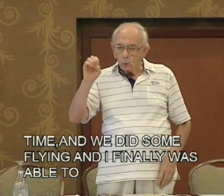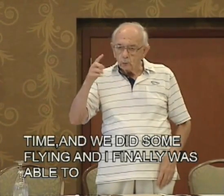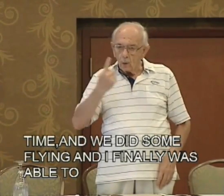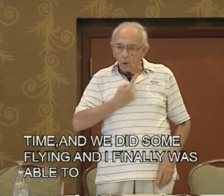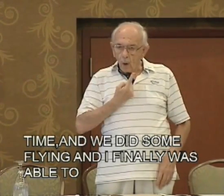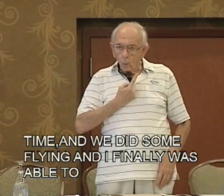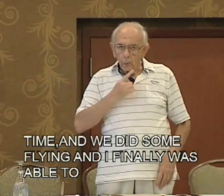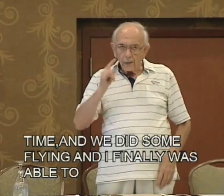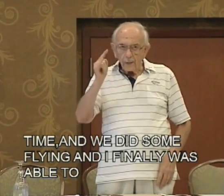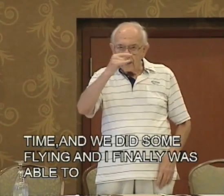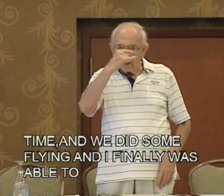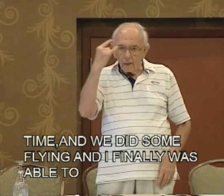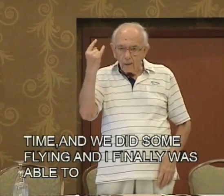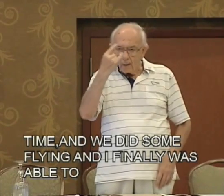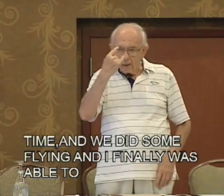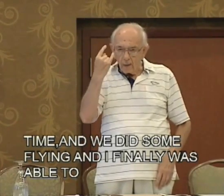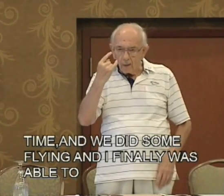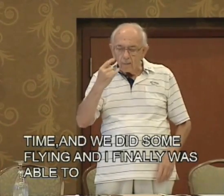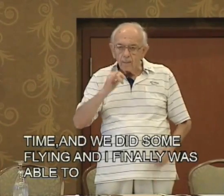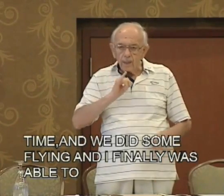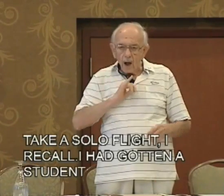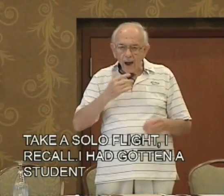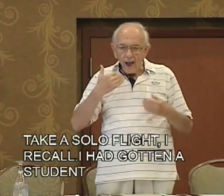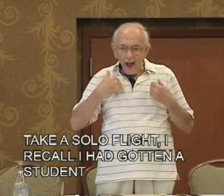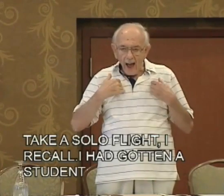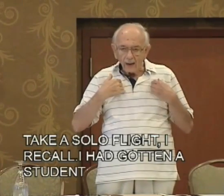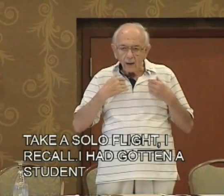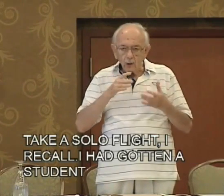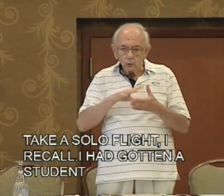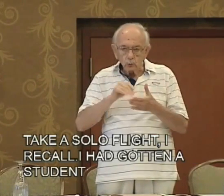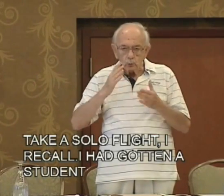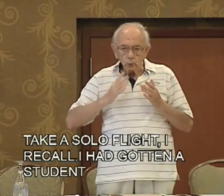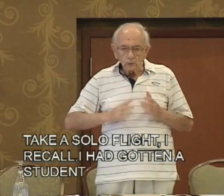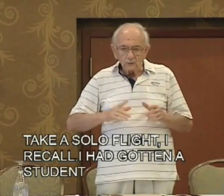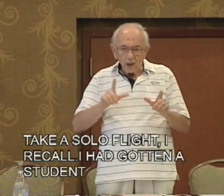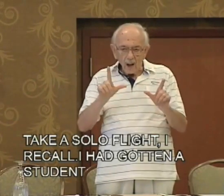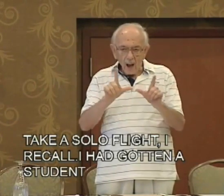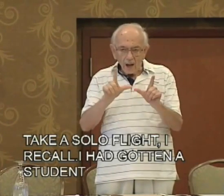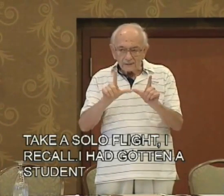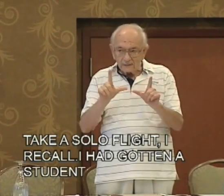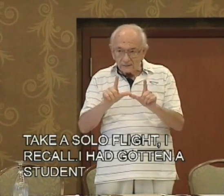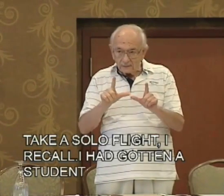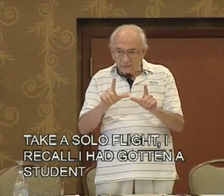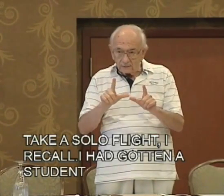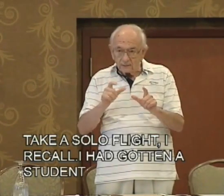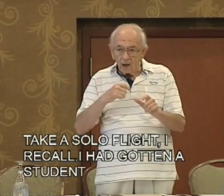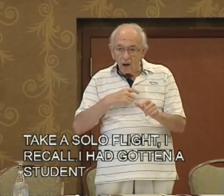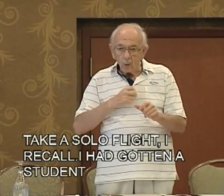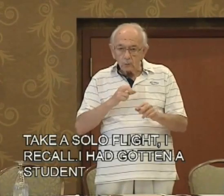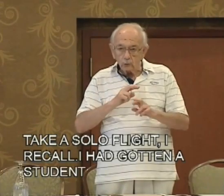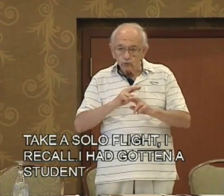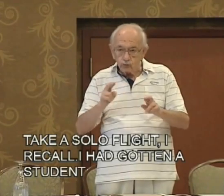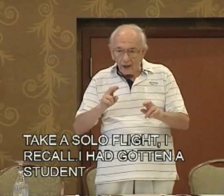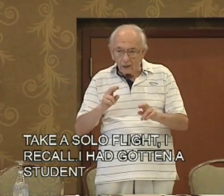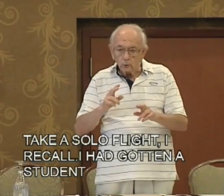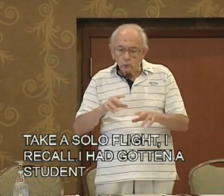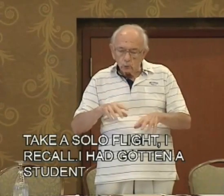and I finally was able to take a solo flight I recall I had gotten a student license and was